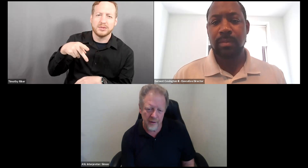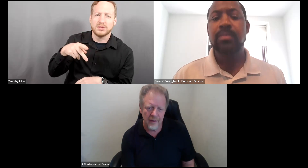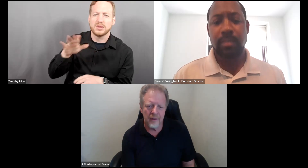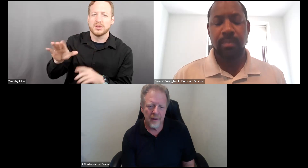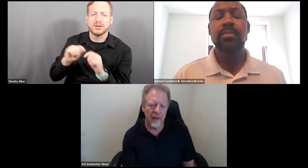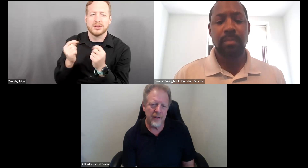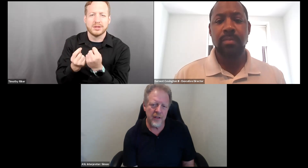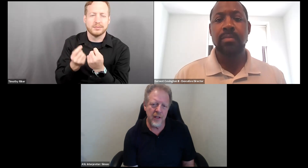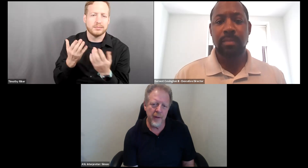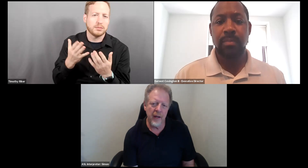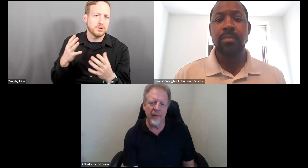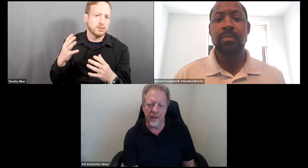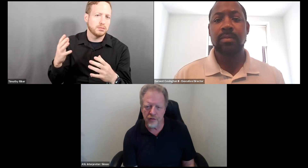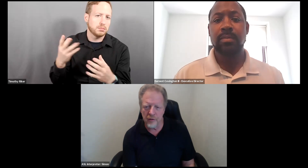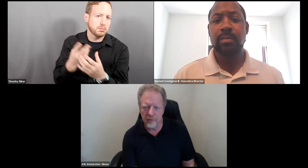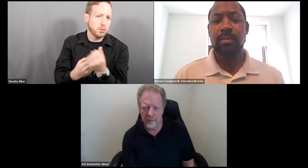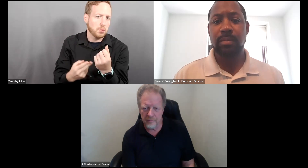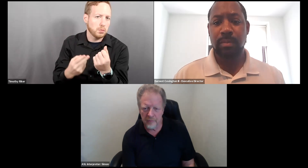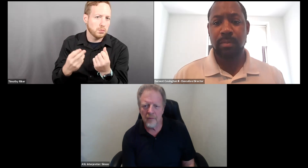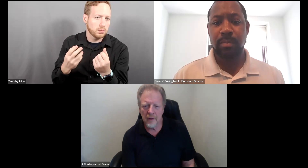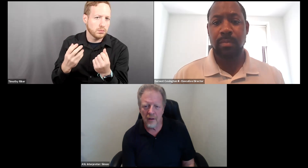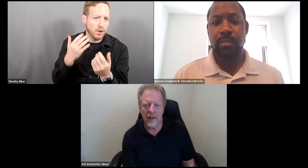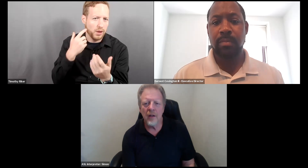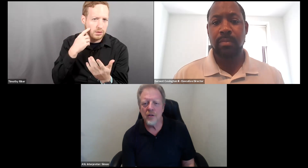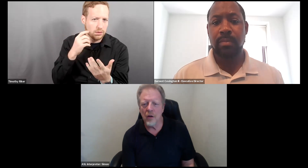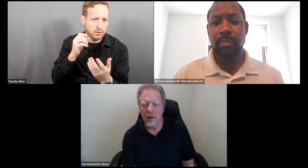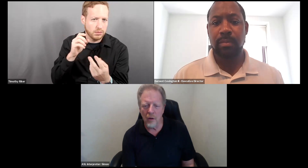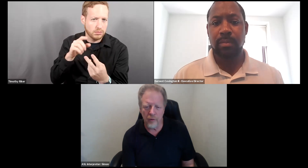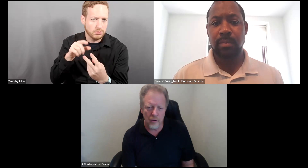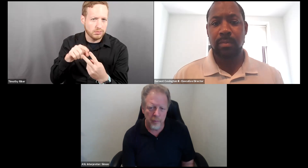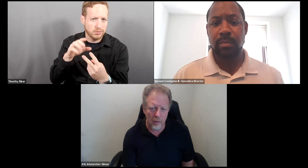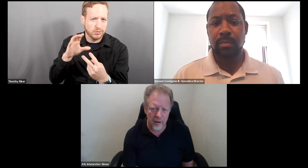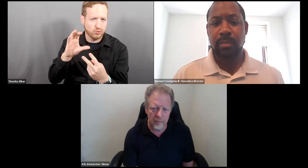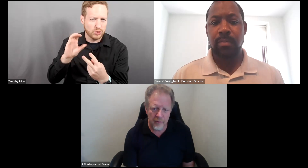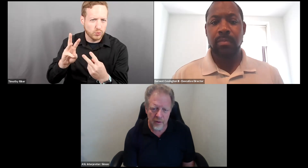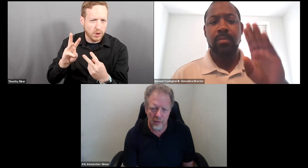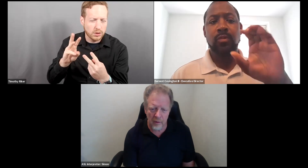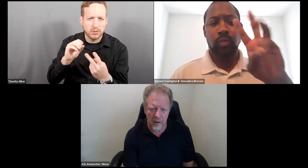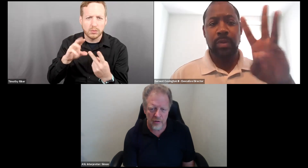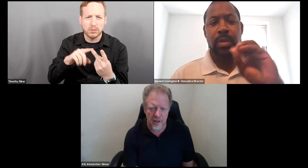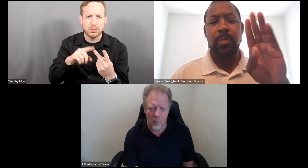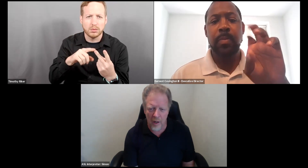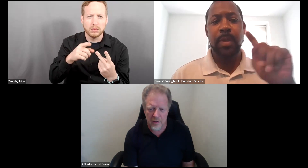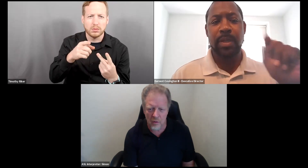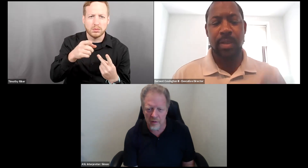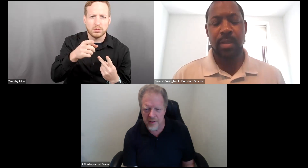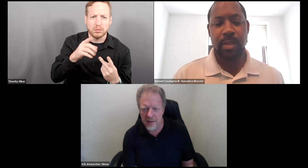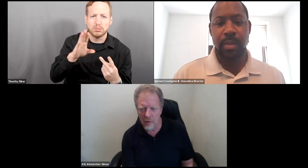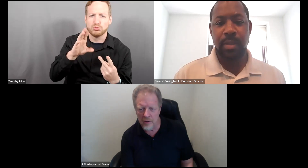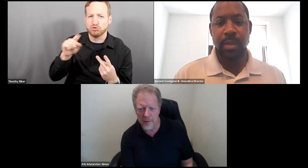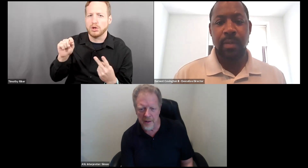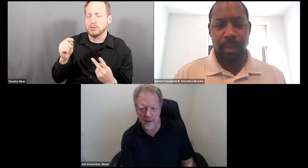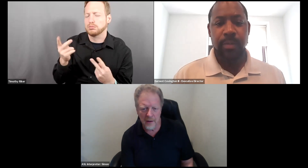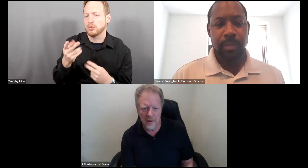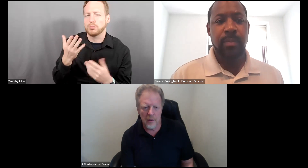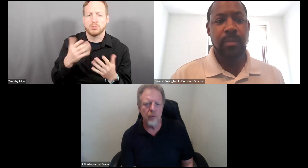project, HSTP and their crew. Okay, so I don't know if we can do both of them. So Christine West, or is it going